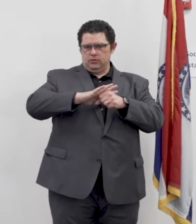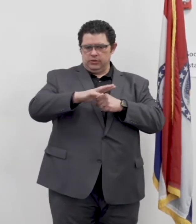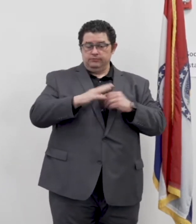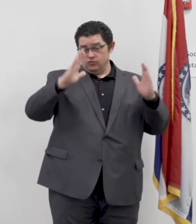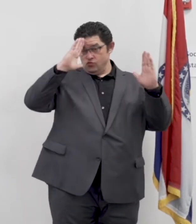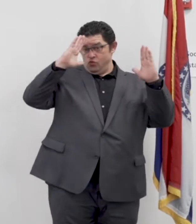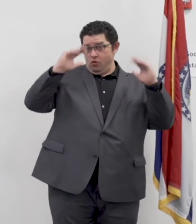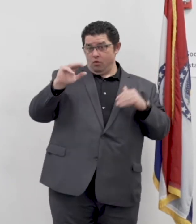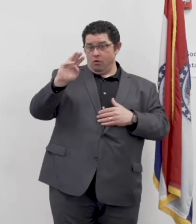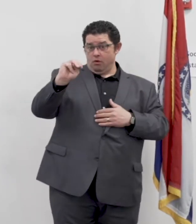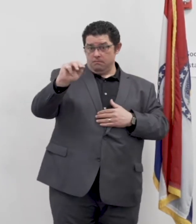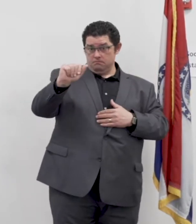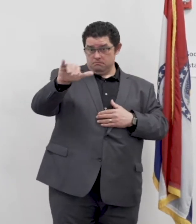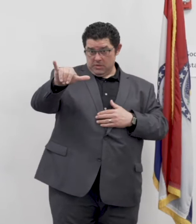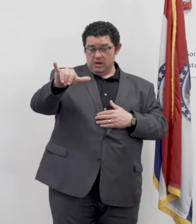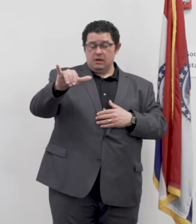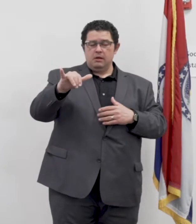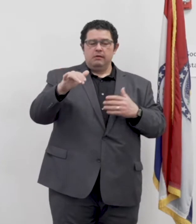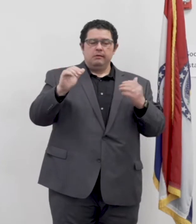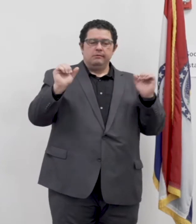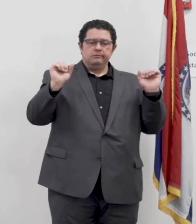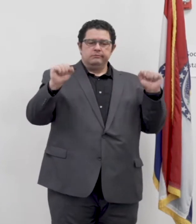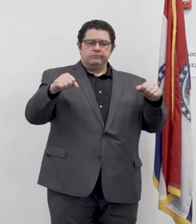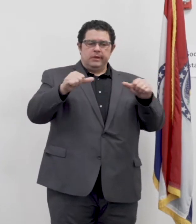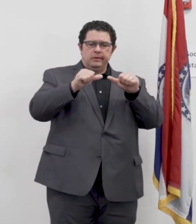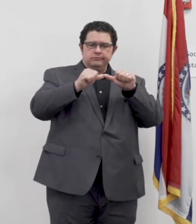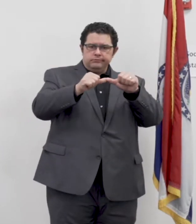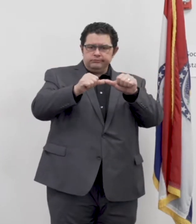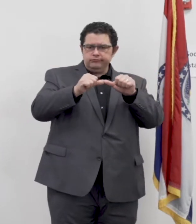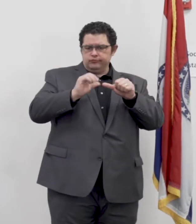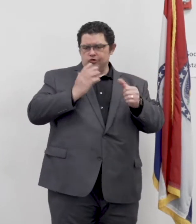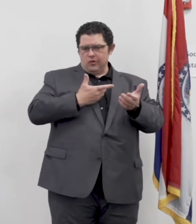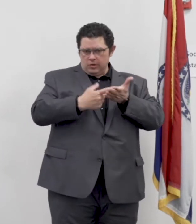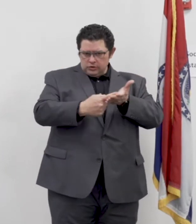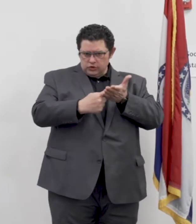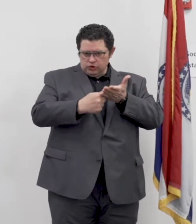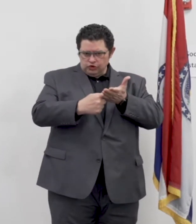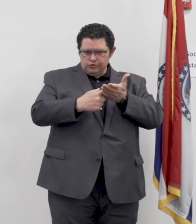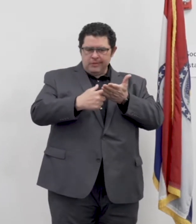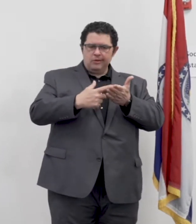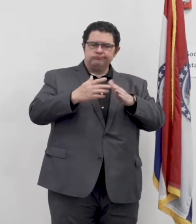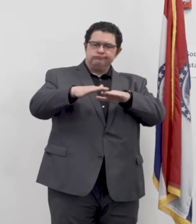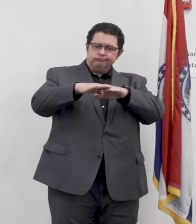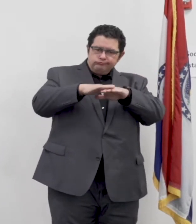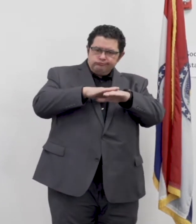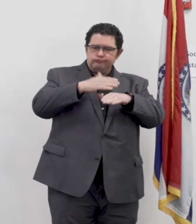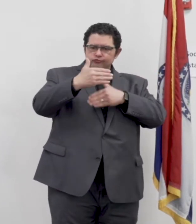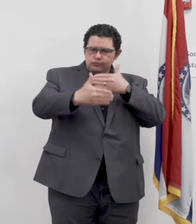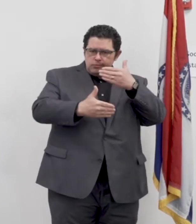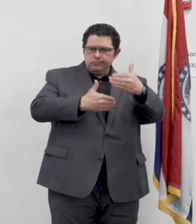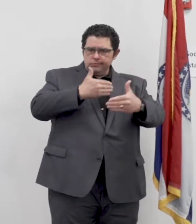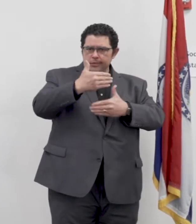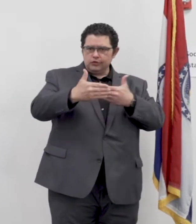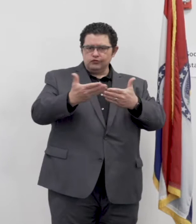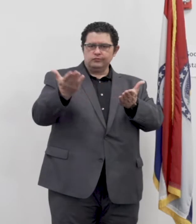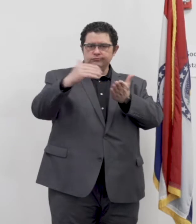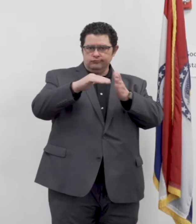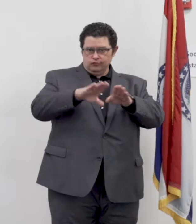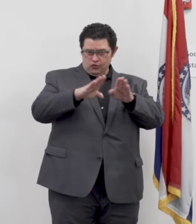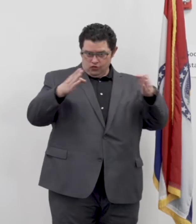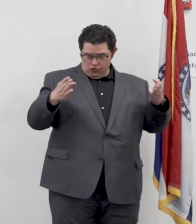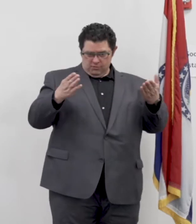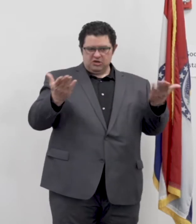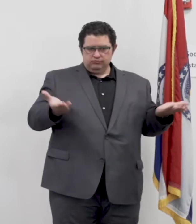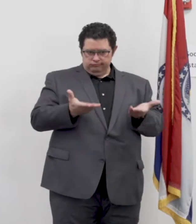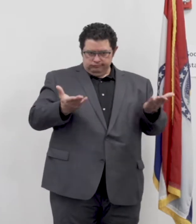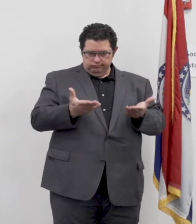a month that we can continue our discussion about a gradual reopening of St. Louis County. By the end of next week,